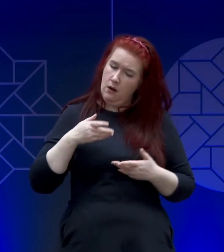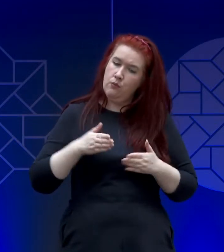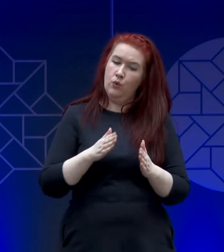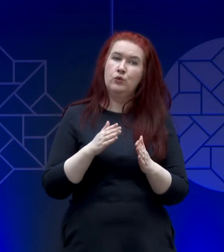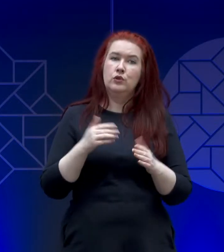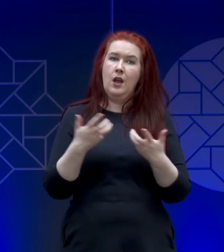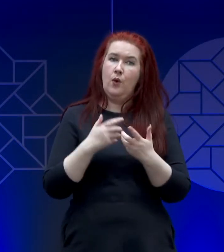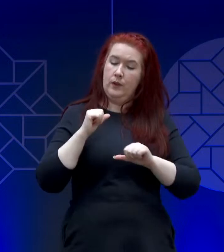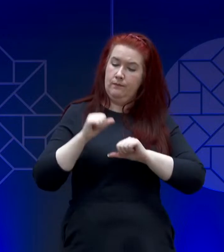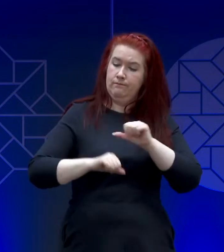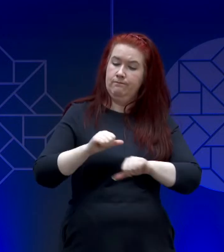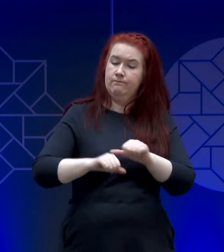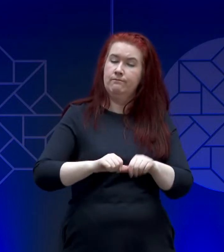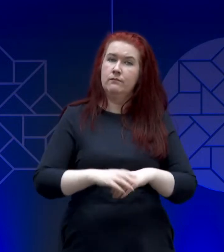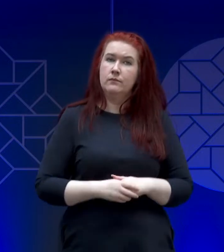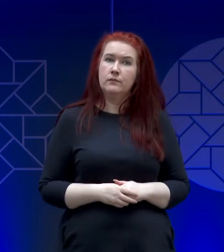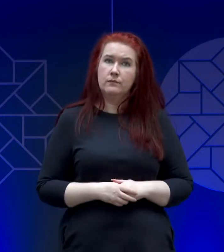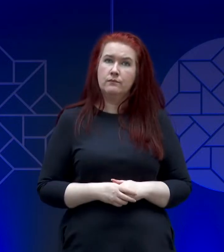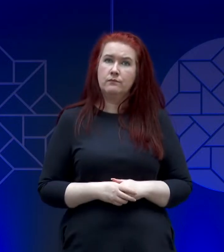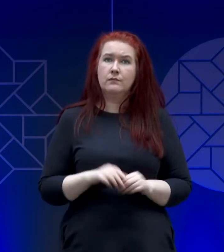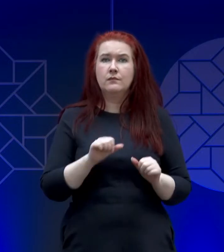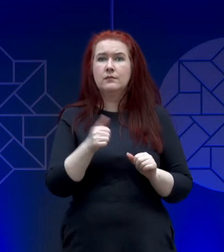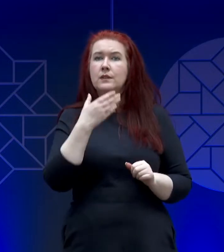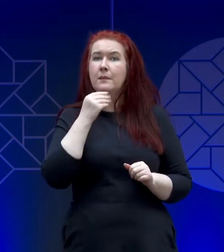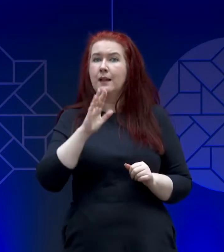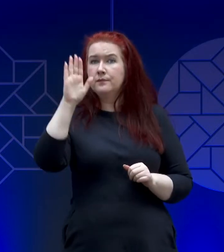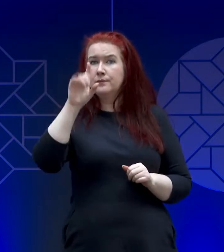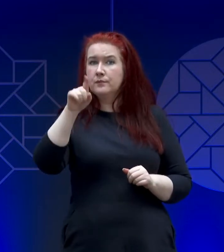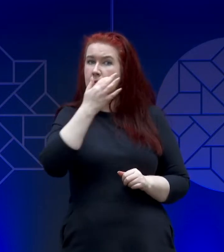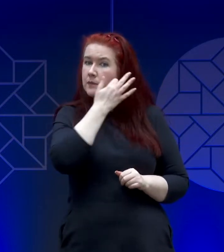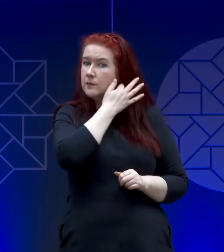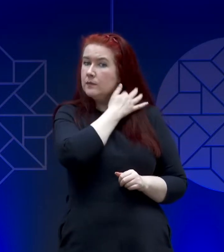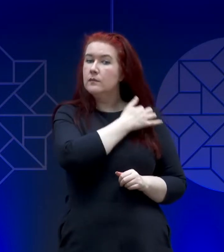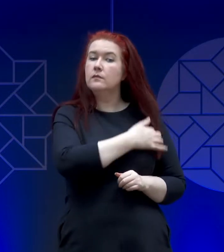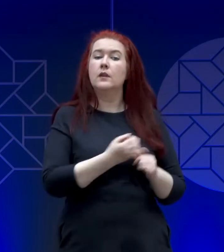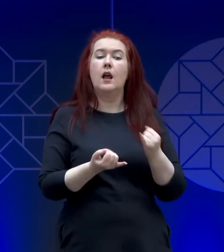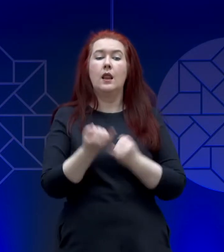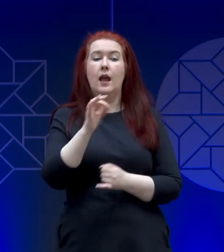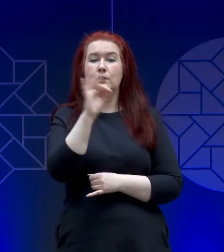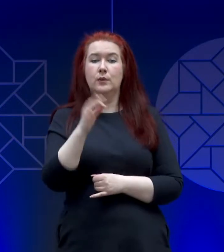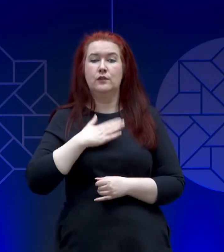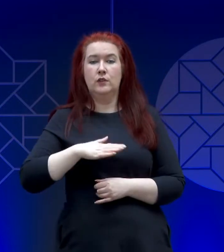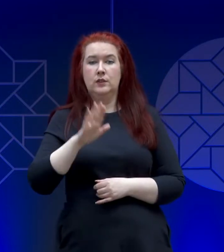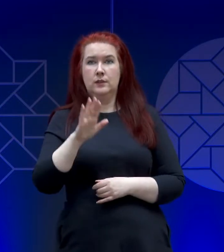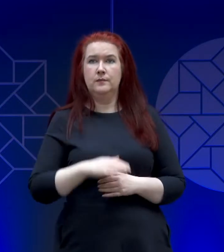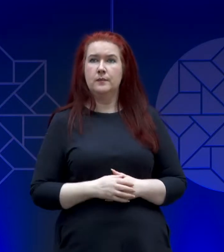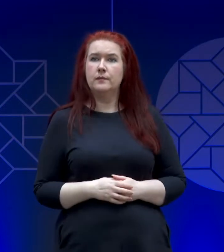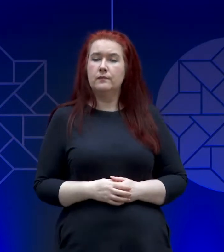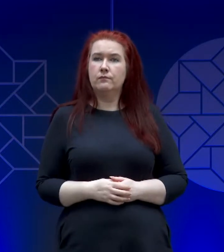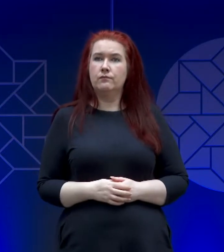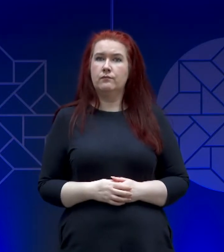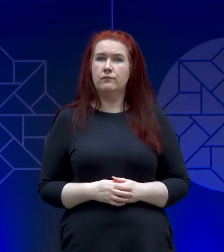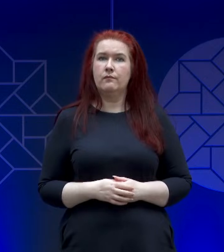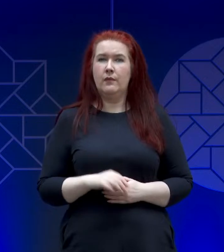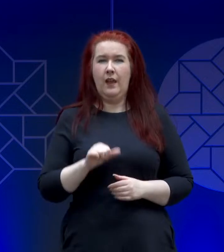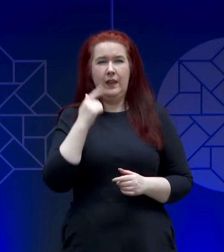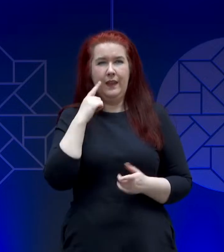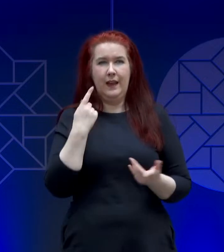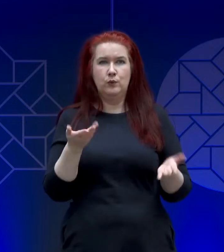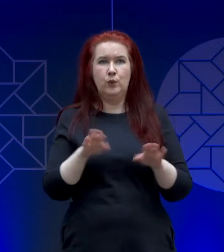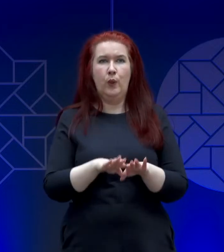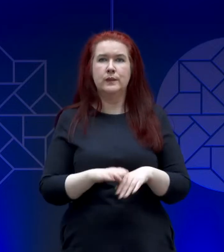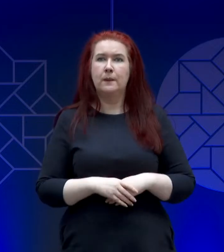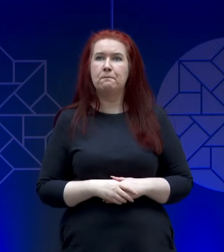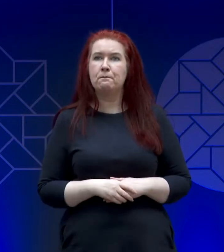how we take forward our steps. Take the gentleman there, and then I'm going to take this last question down here, and then I think we'll probably have to bring it to a halt.